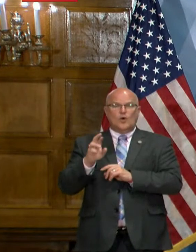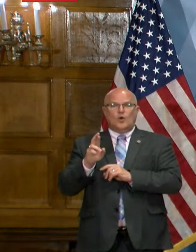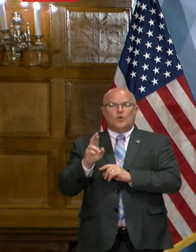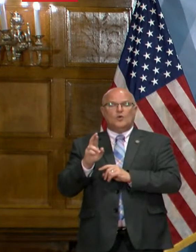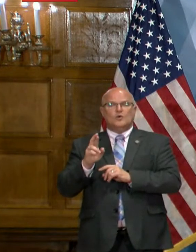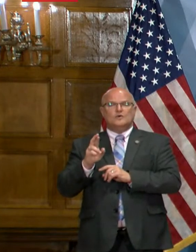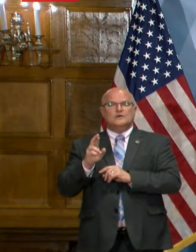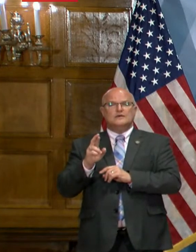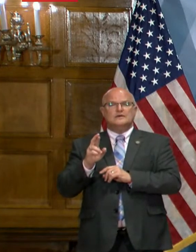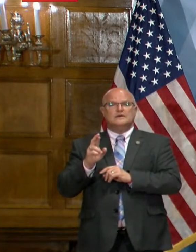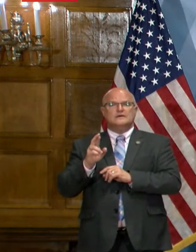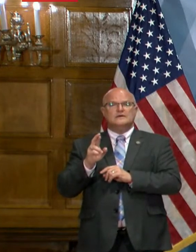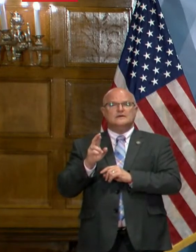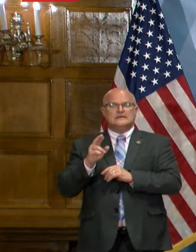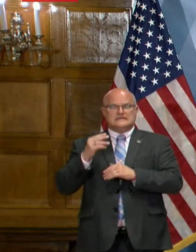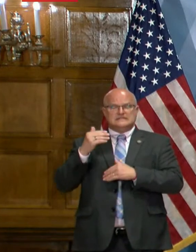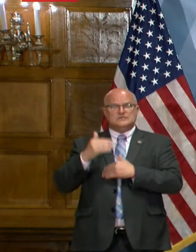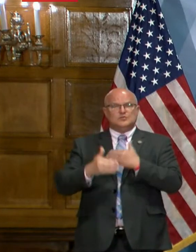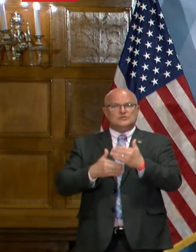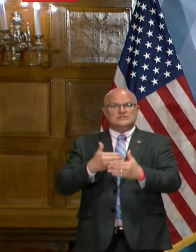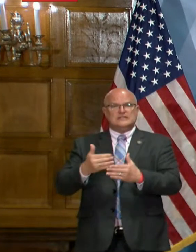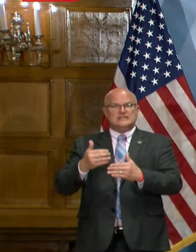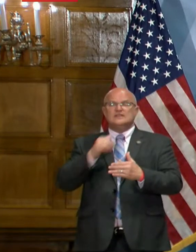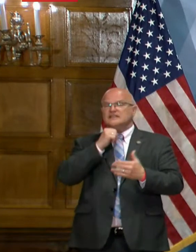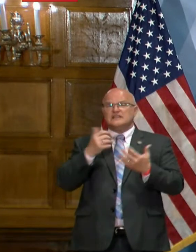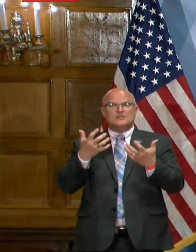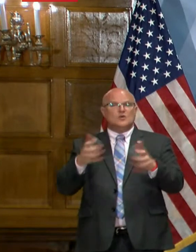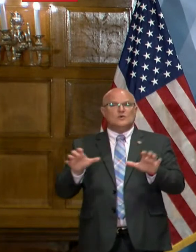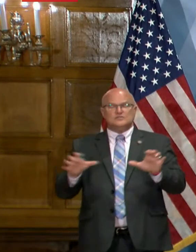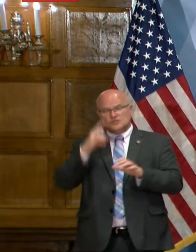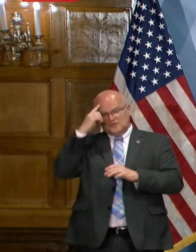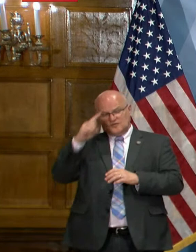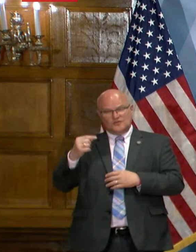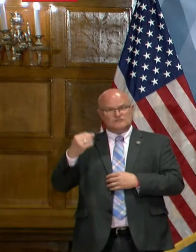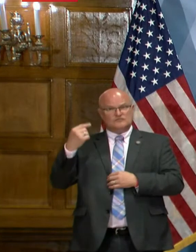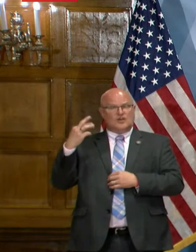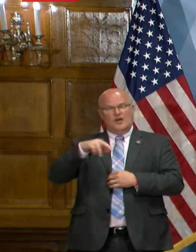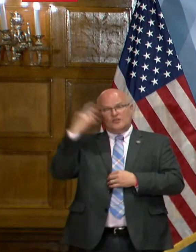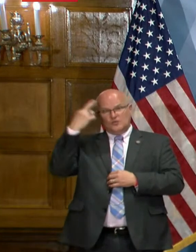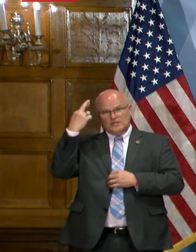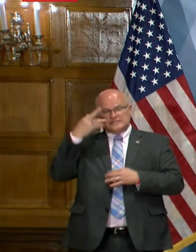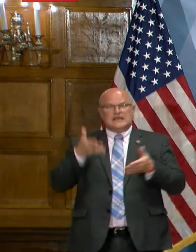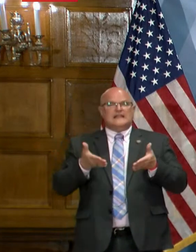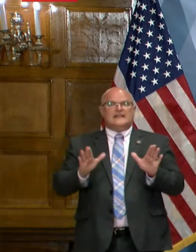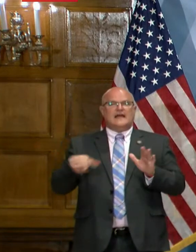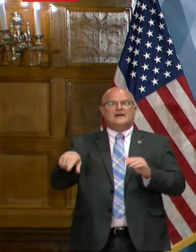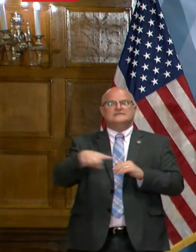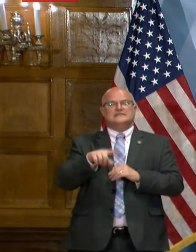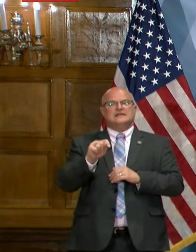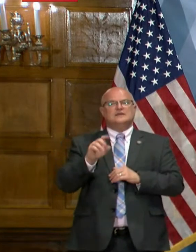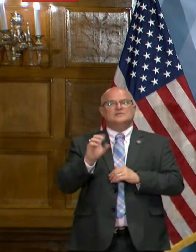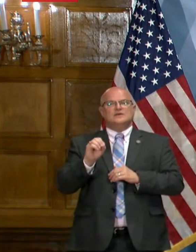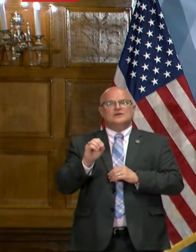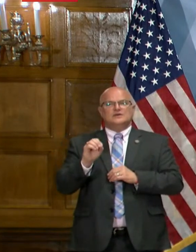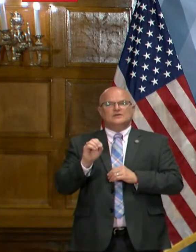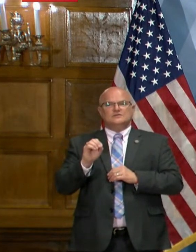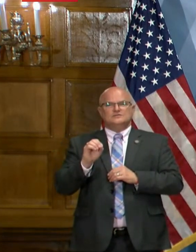it's a procedure that they do not want to do for conscience reasons, allows them to